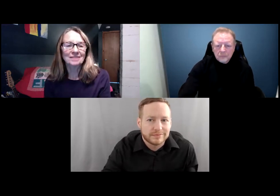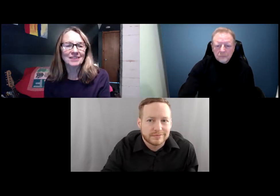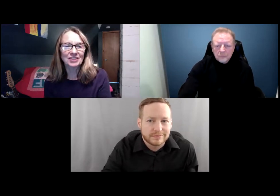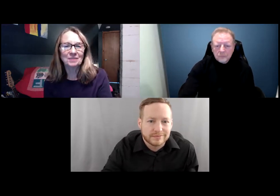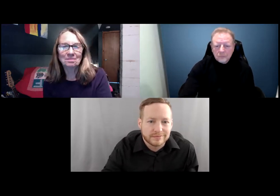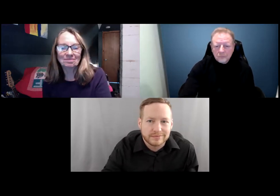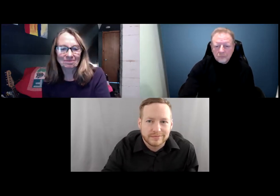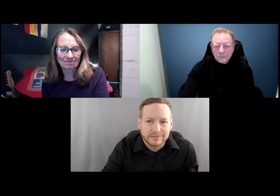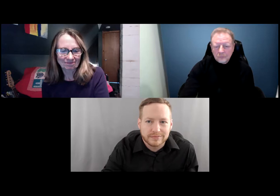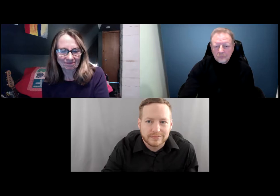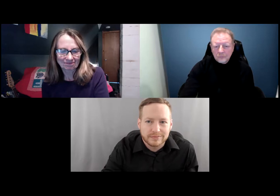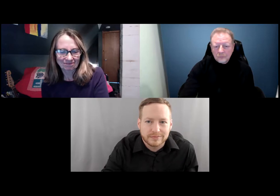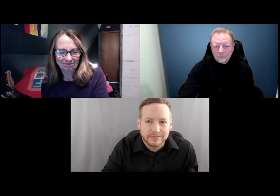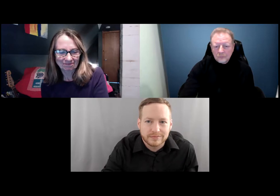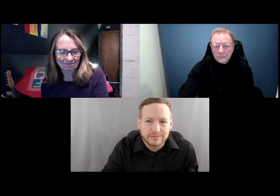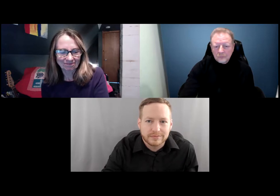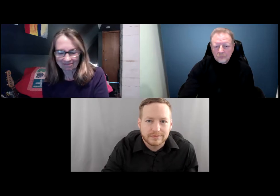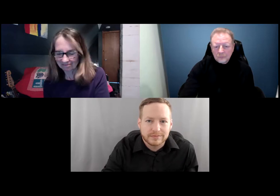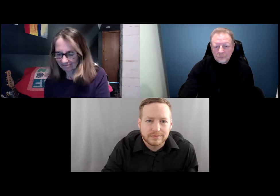Okay, gotcha.